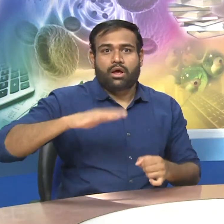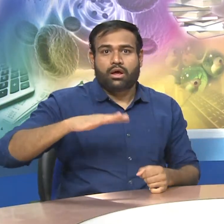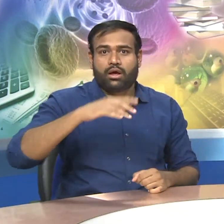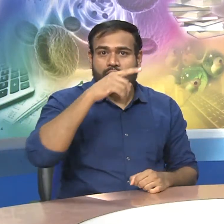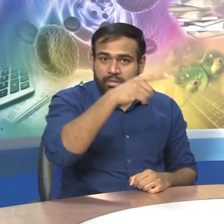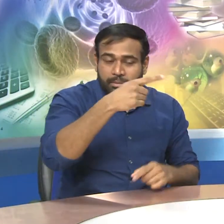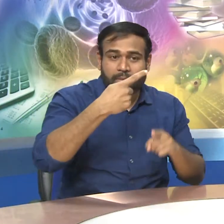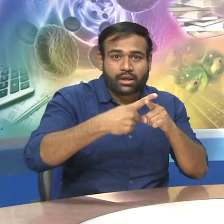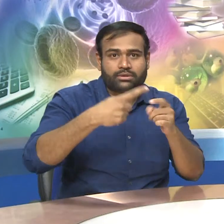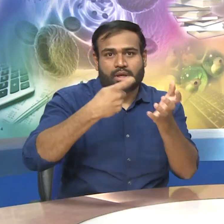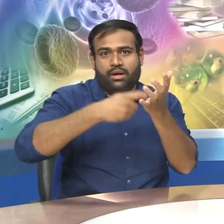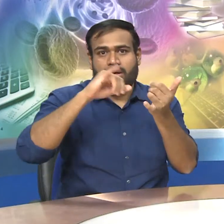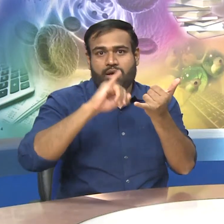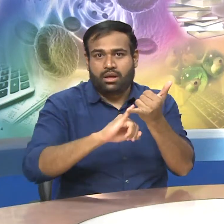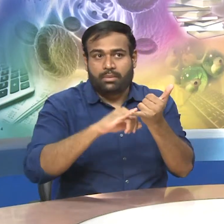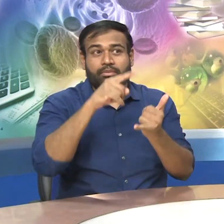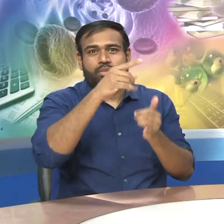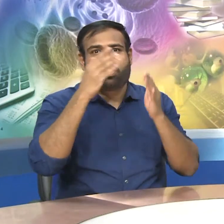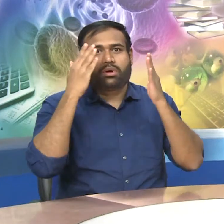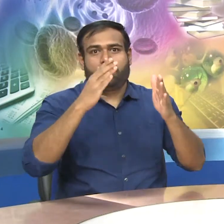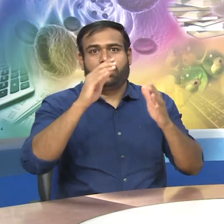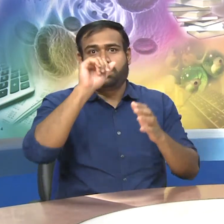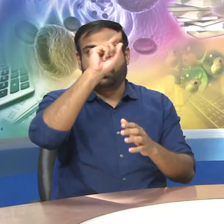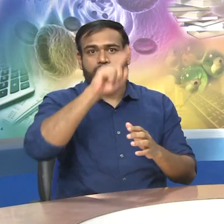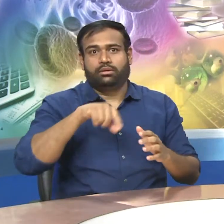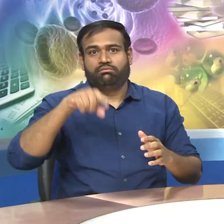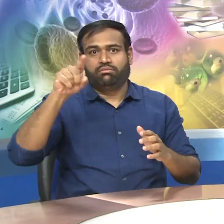President, Lok Sabha and Rajya Sabha are included.